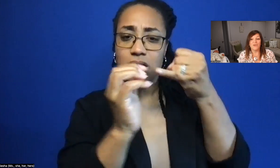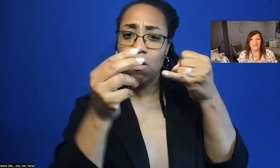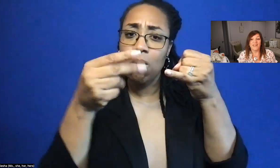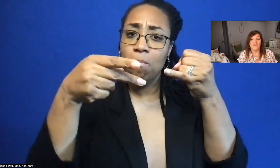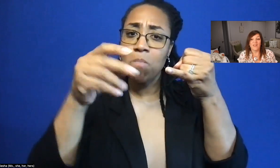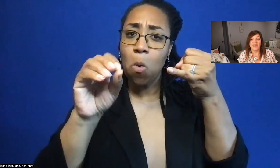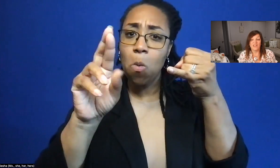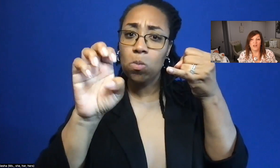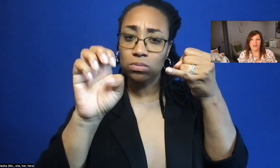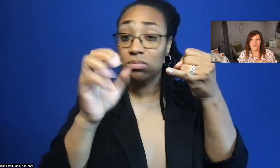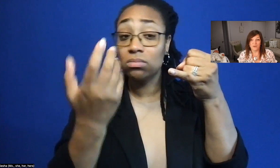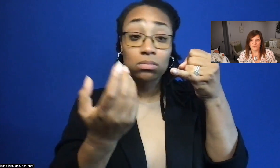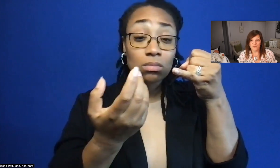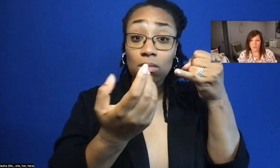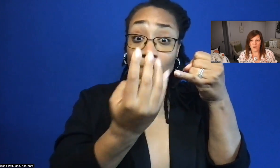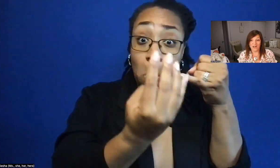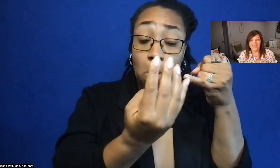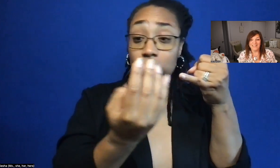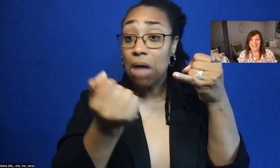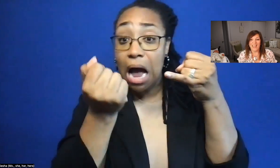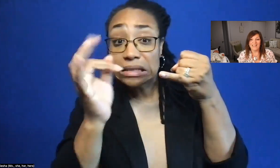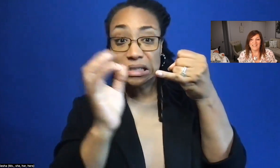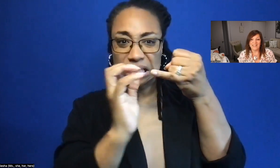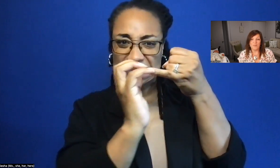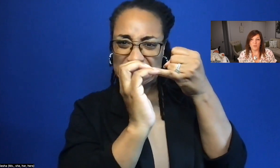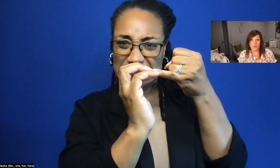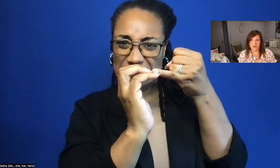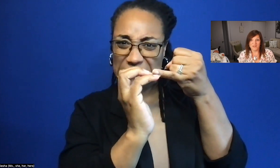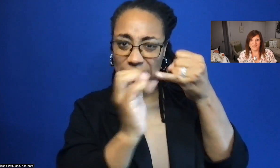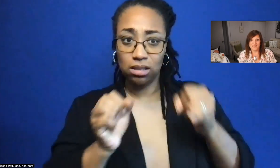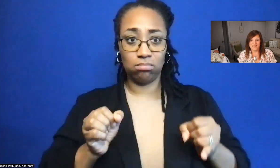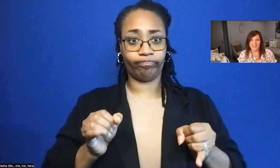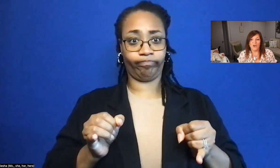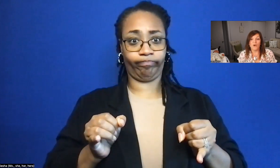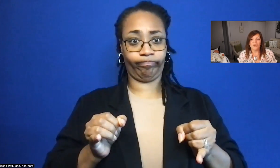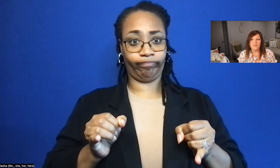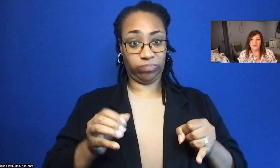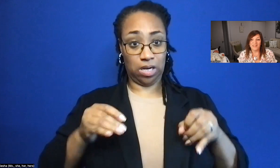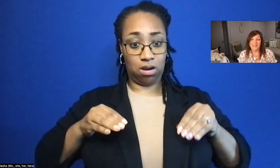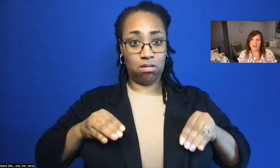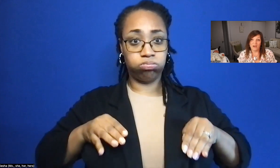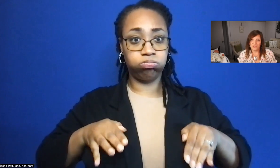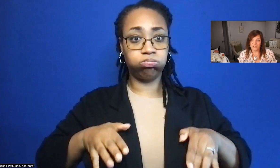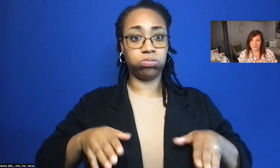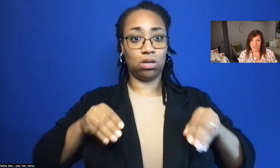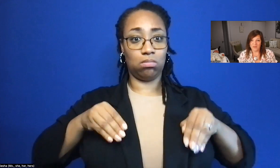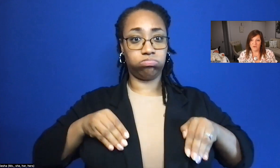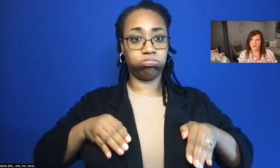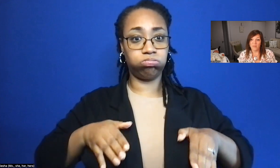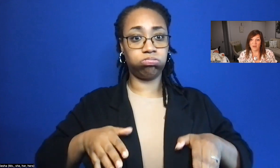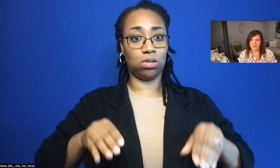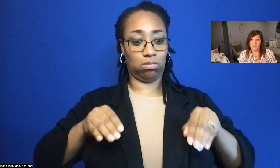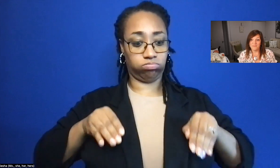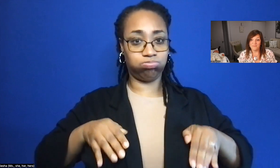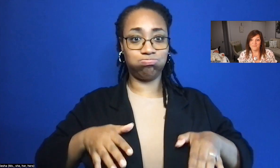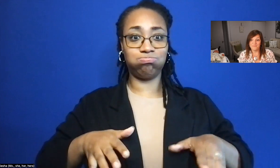You could have anywhere from 4 to 18 nipple pores where your milk can come out to your baby or a